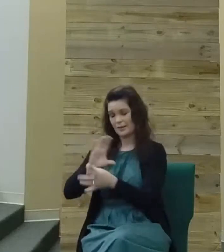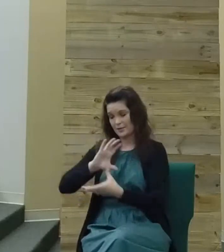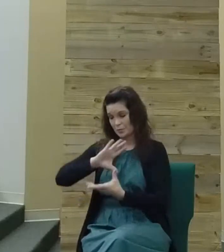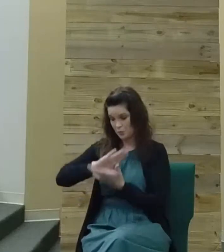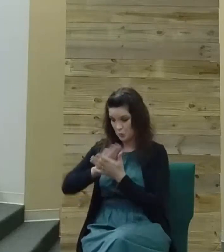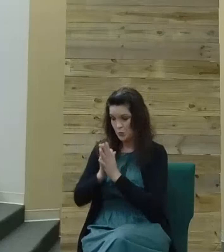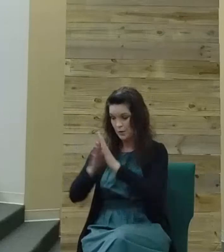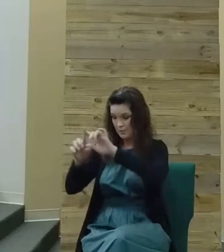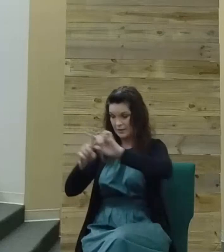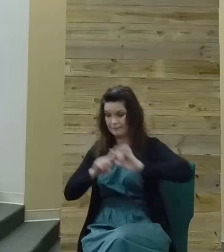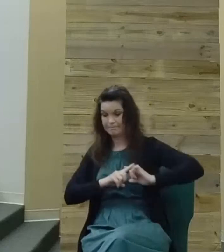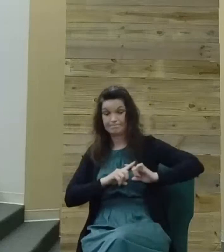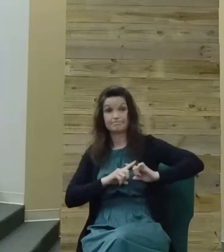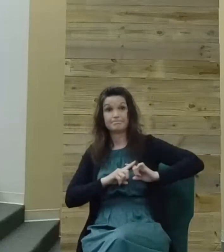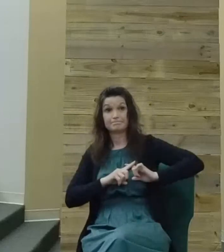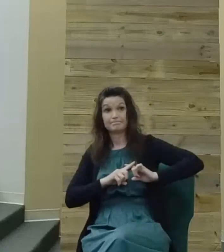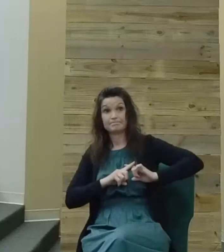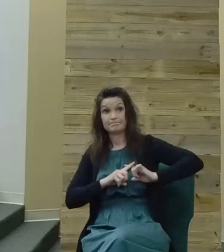become the righteousness of God.